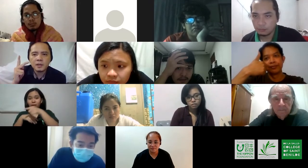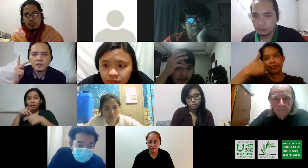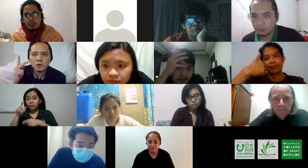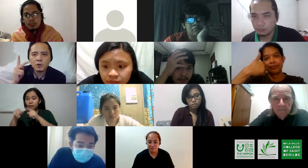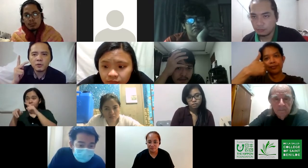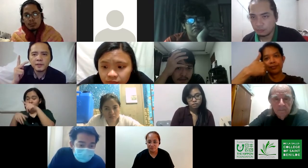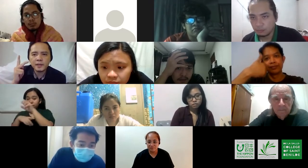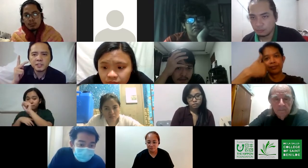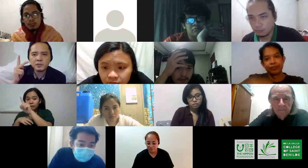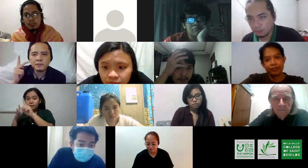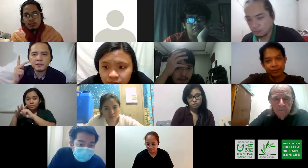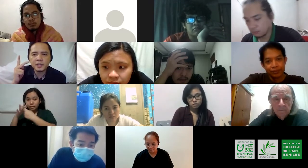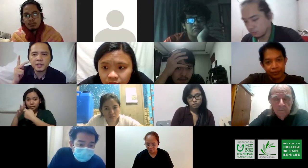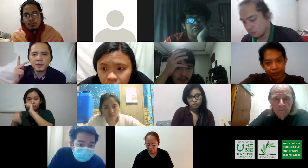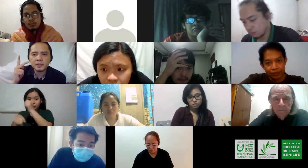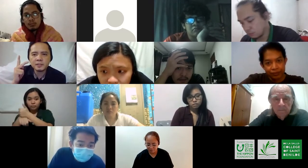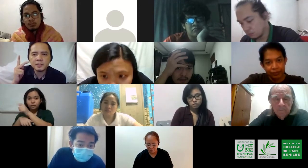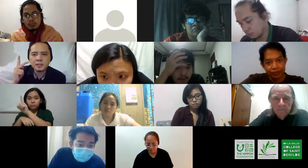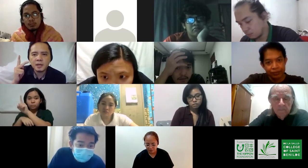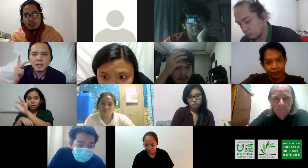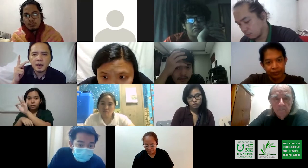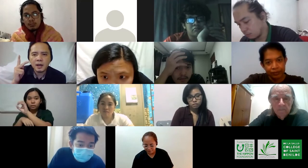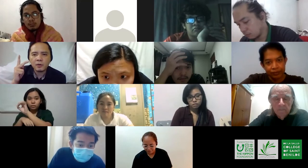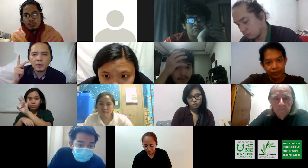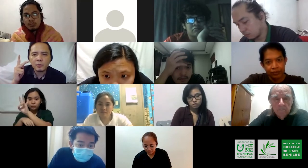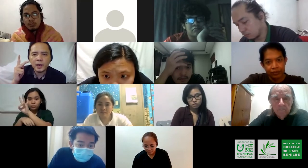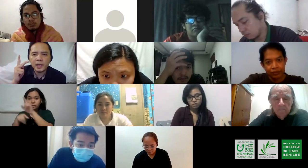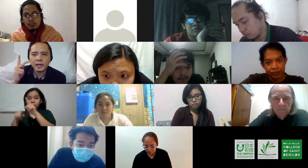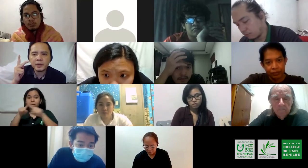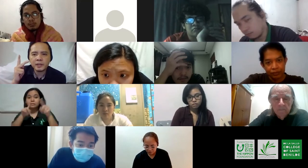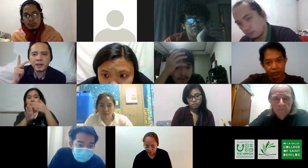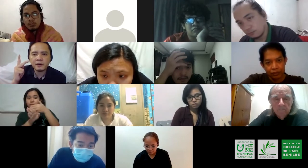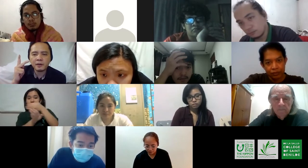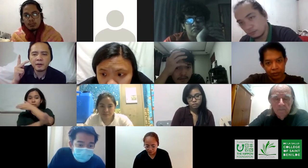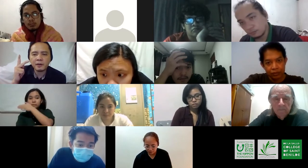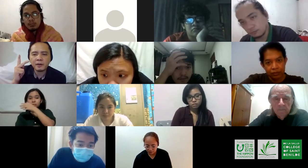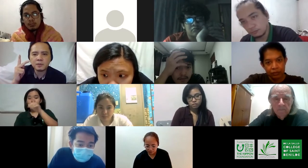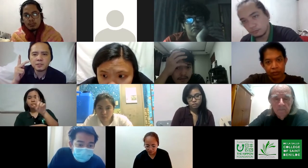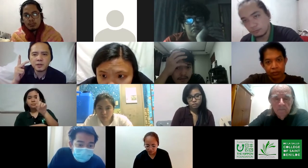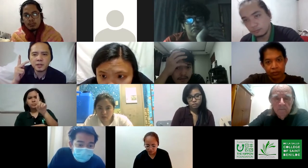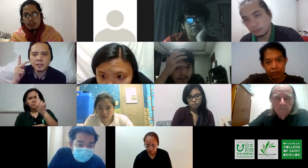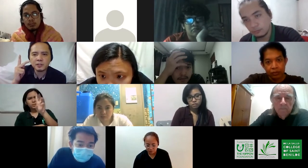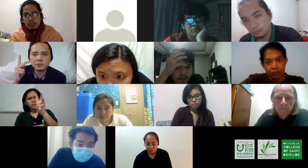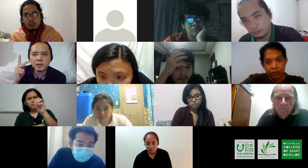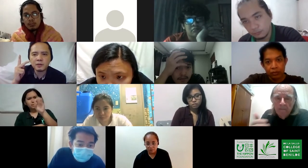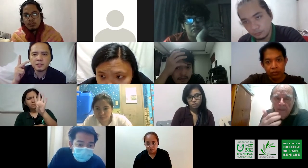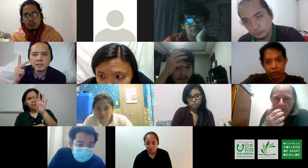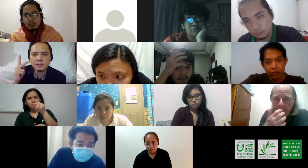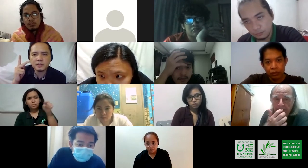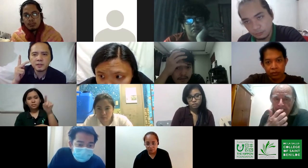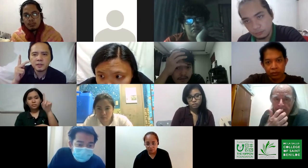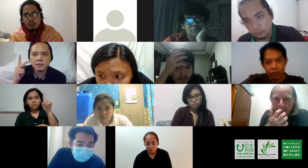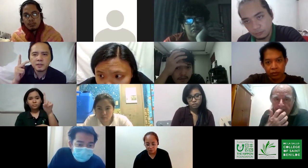So in the history of the Philippines, when PSD was started in 2000